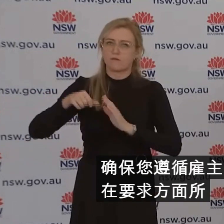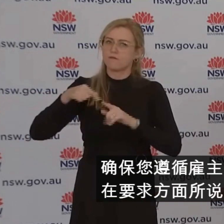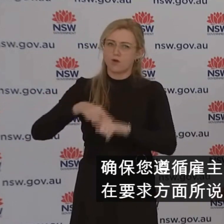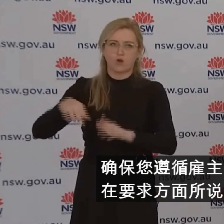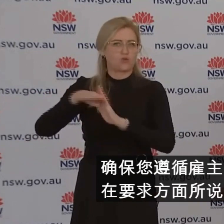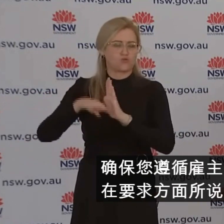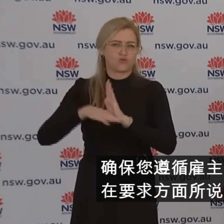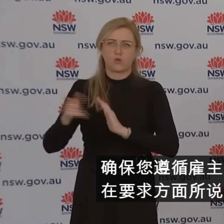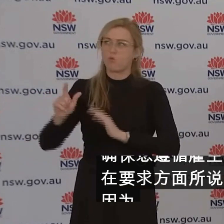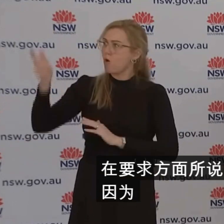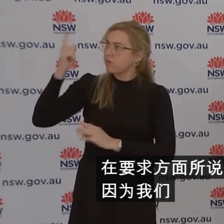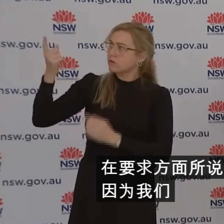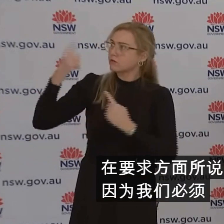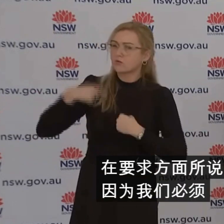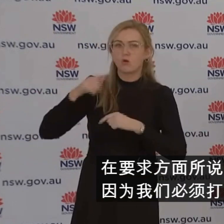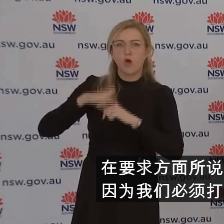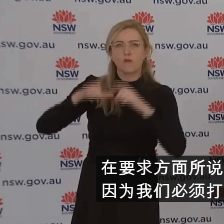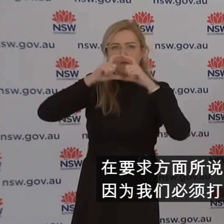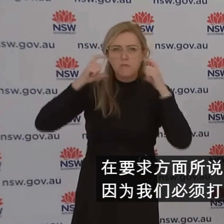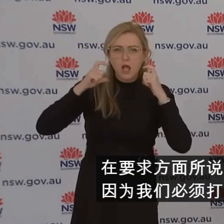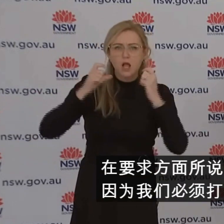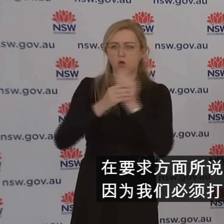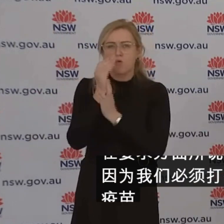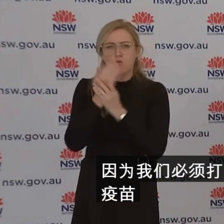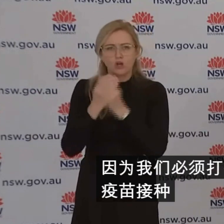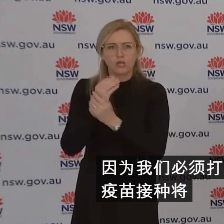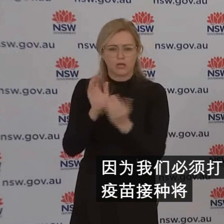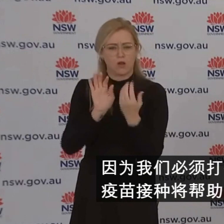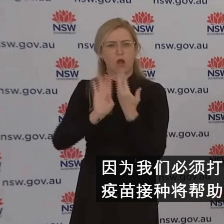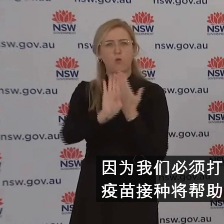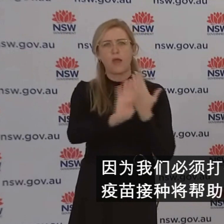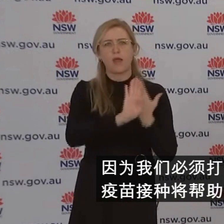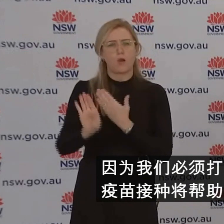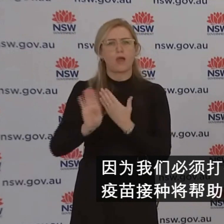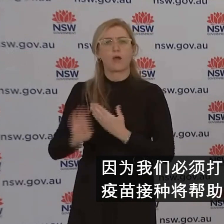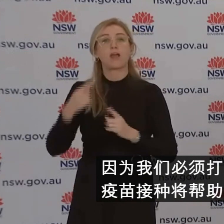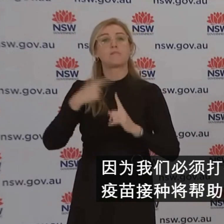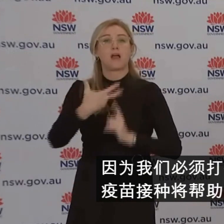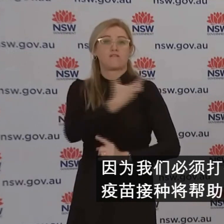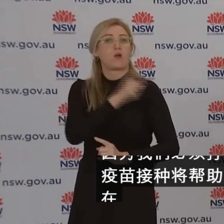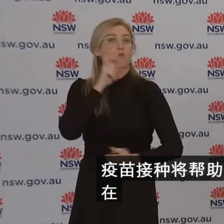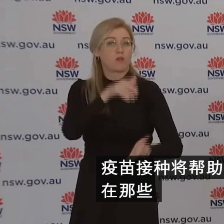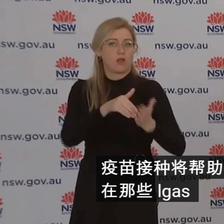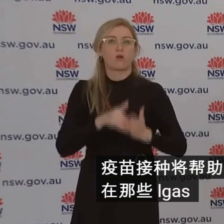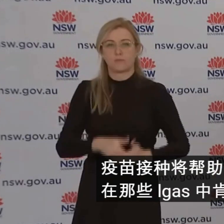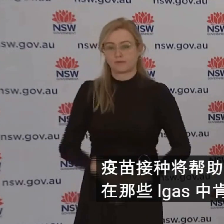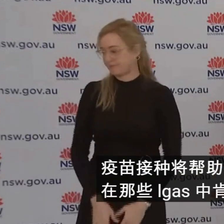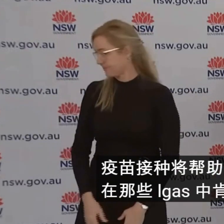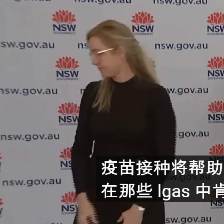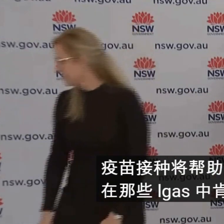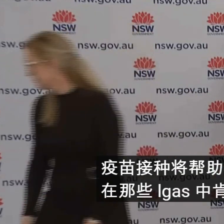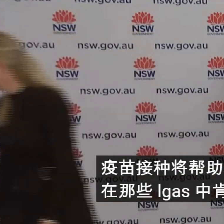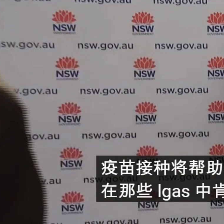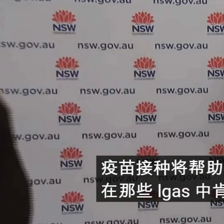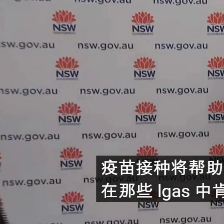saying in terms of the requirements, because we have to break that cycle, and vaccination will help us. Dr. Chan, in those LGAs,